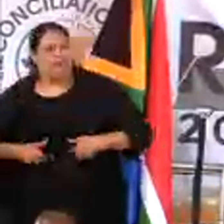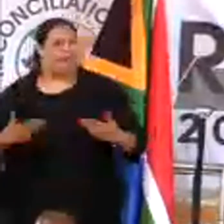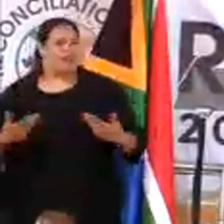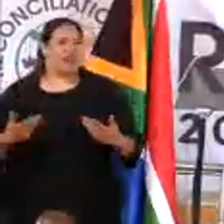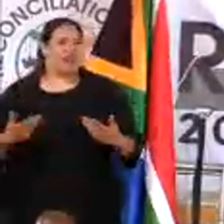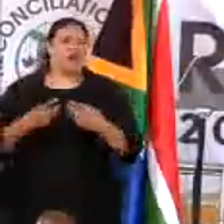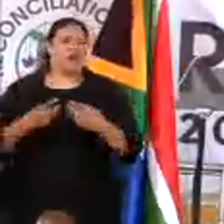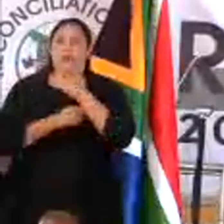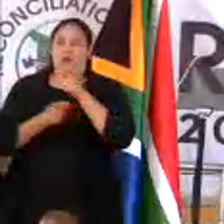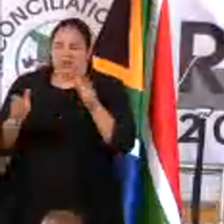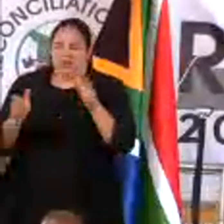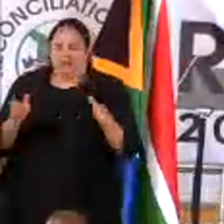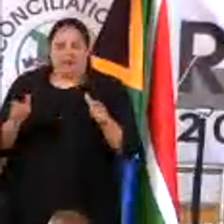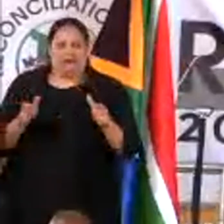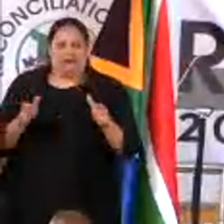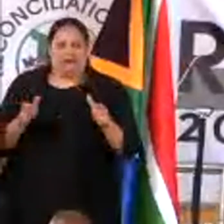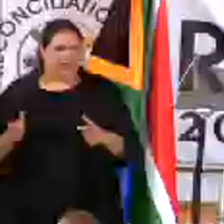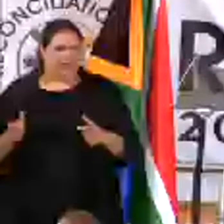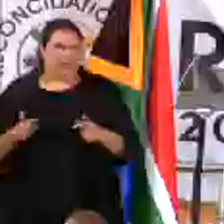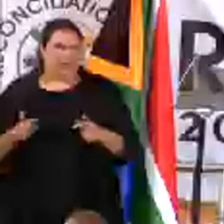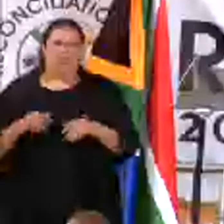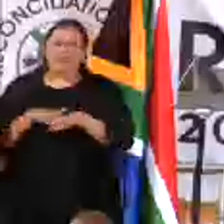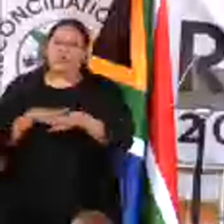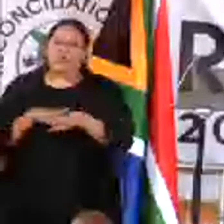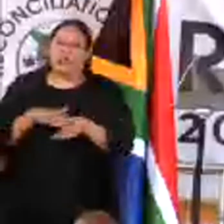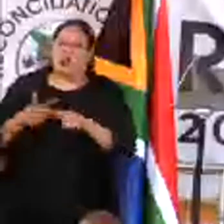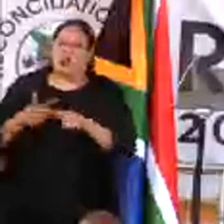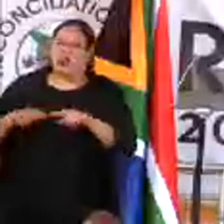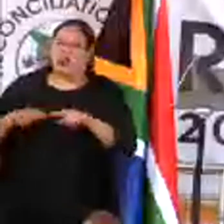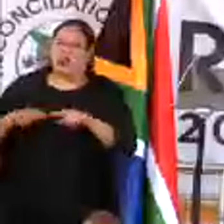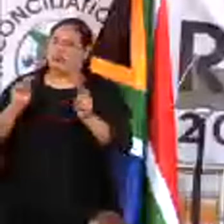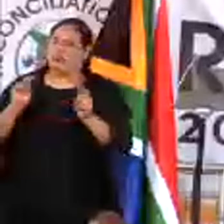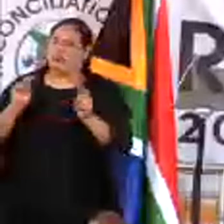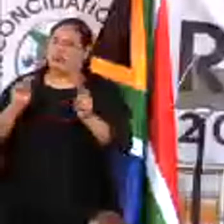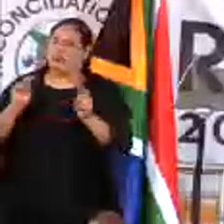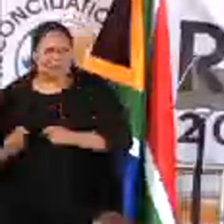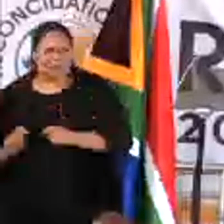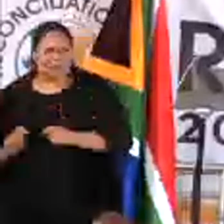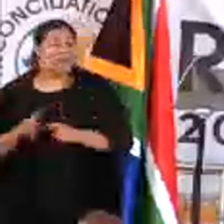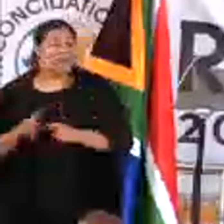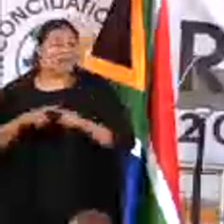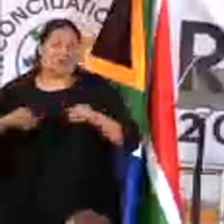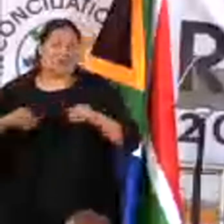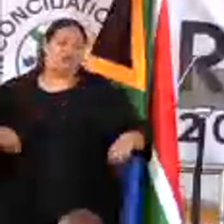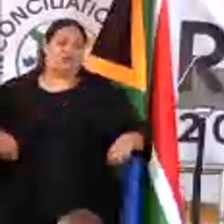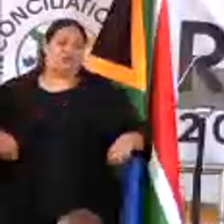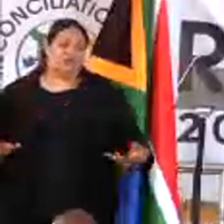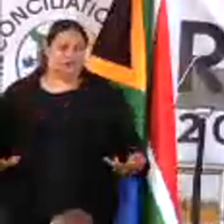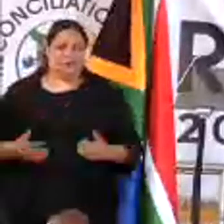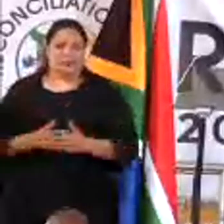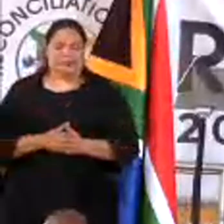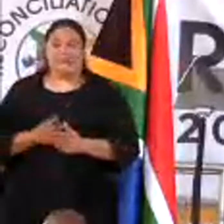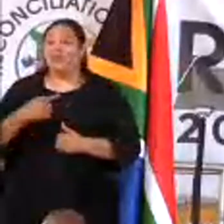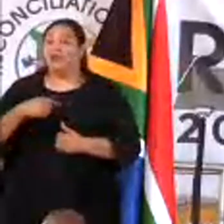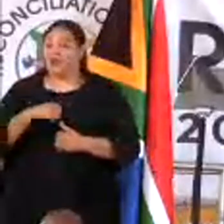of poor governance, slow land reform, and corruption. We will also